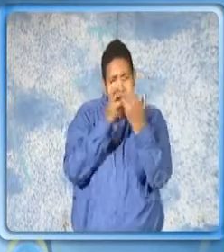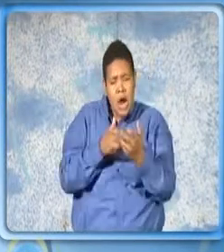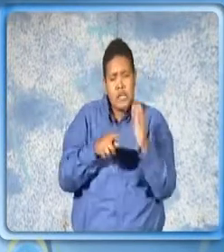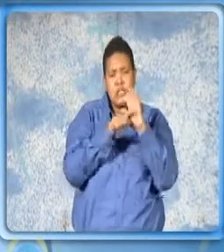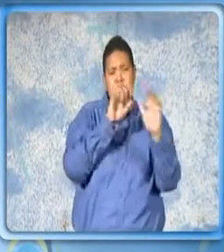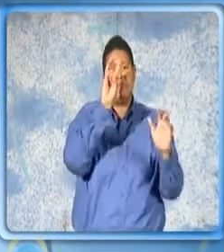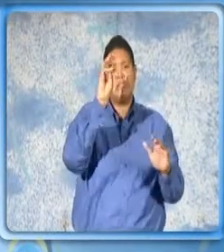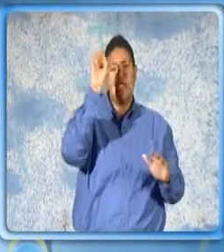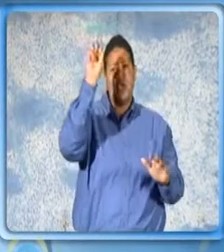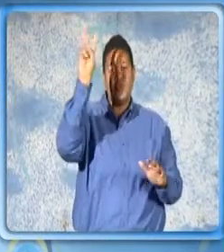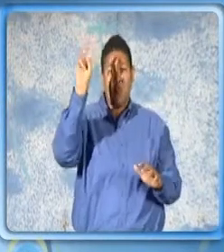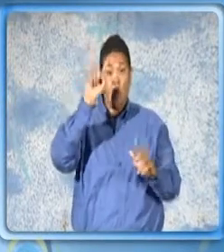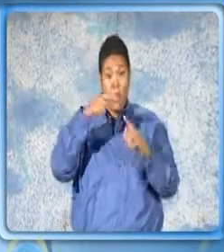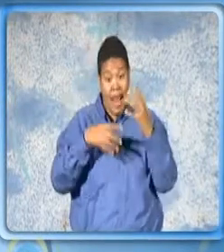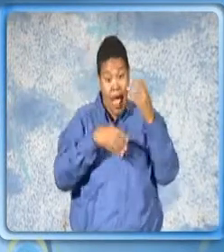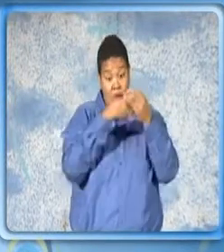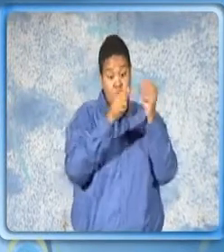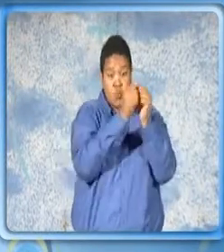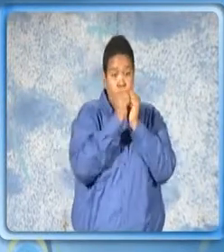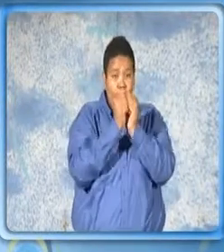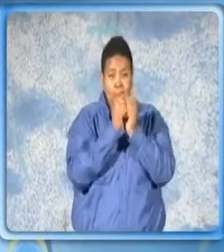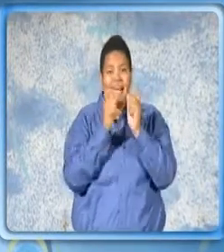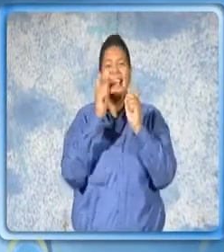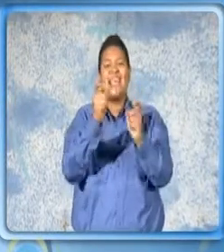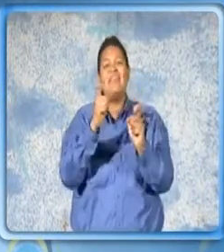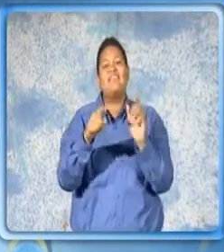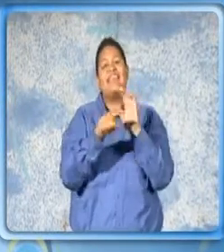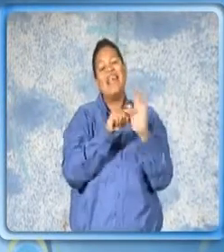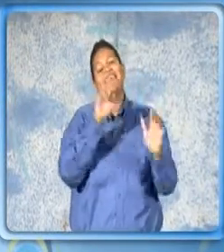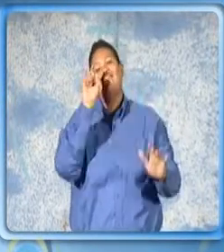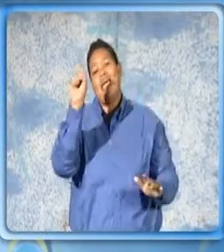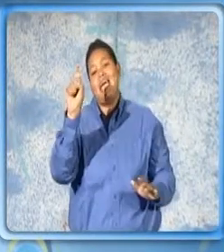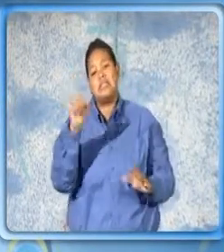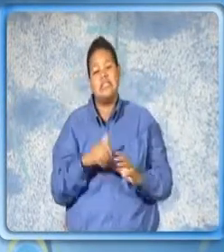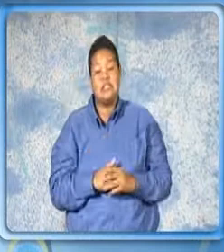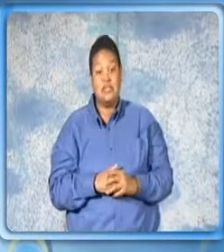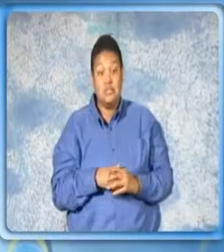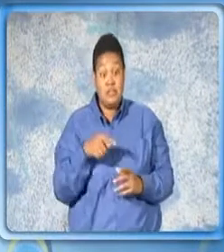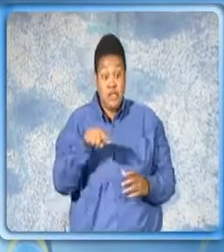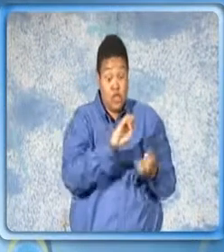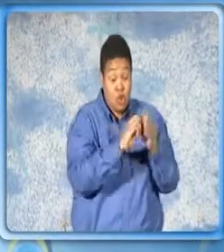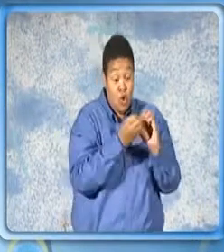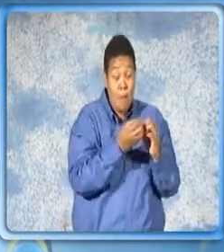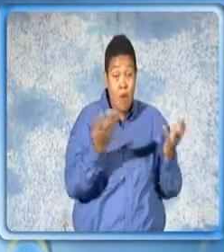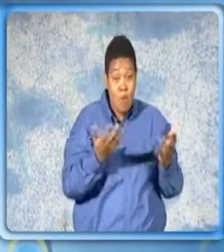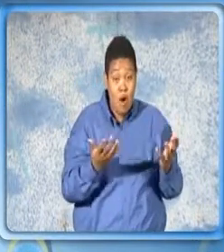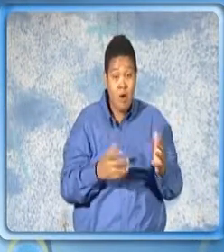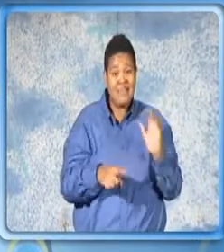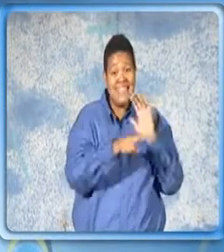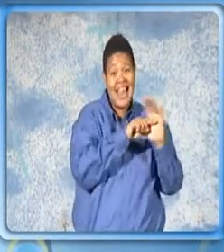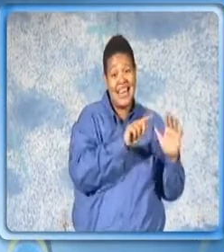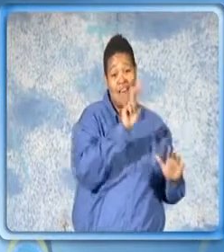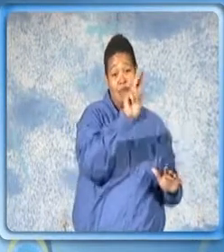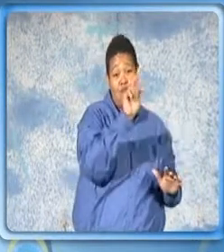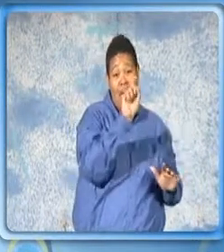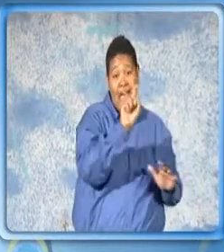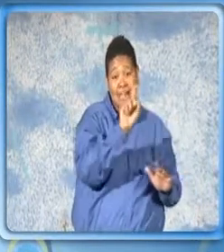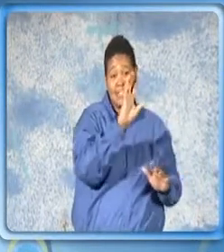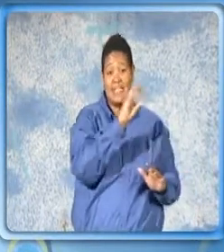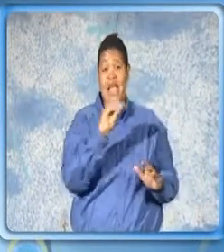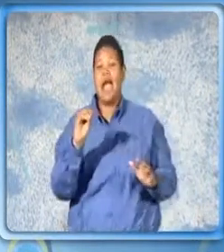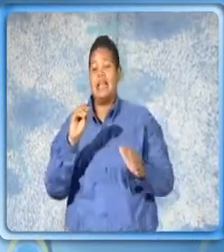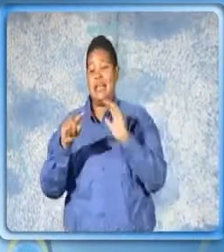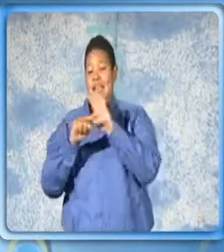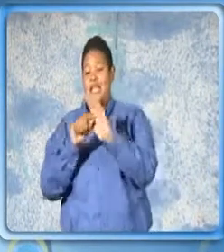squared, which when added together give us negative x. These factors are negative 3x and